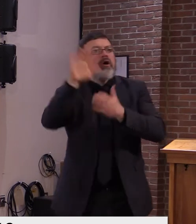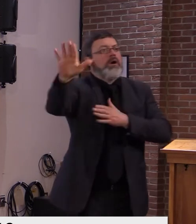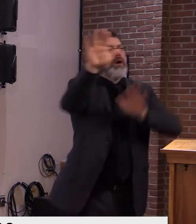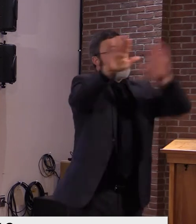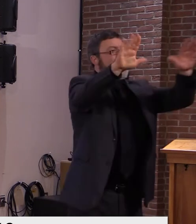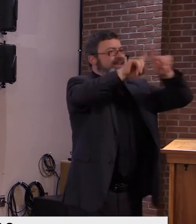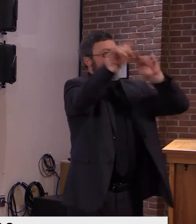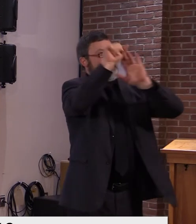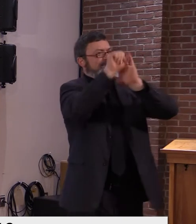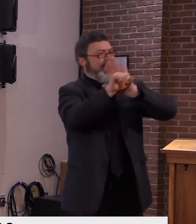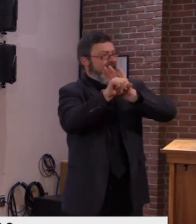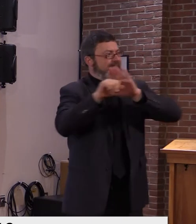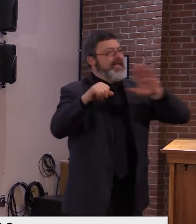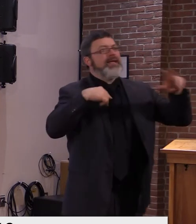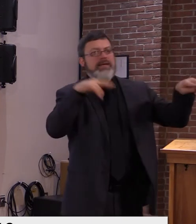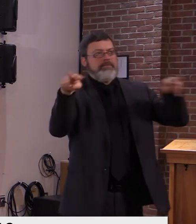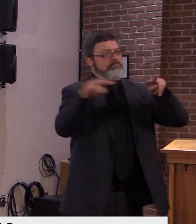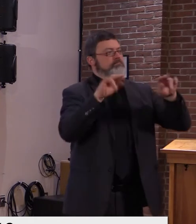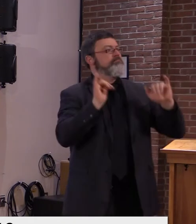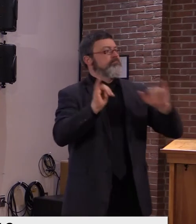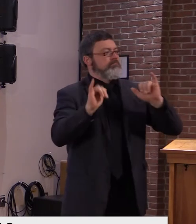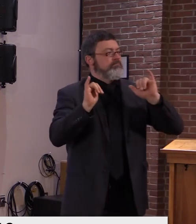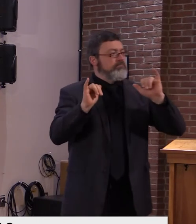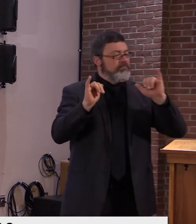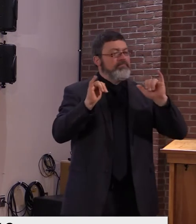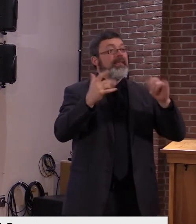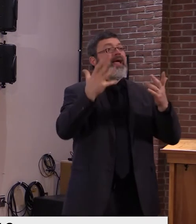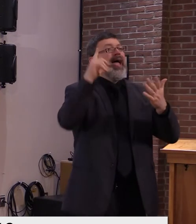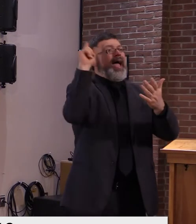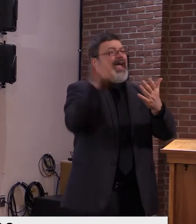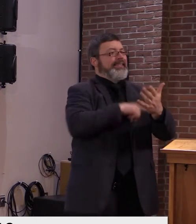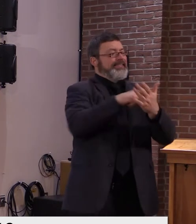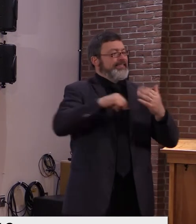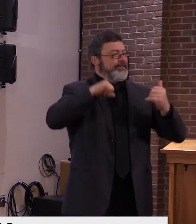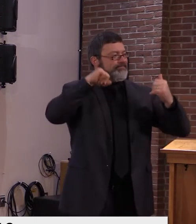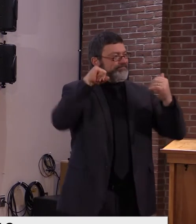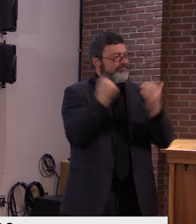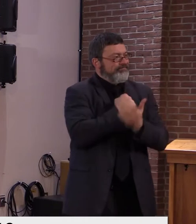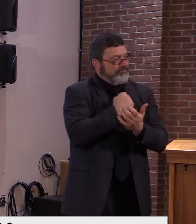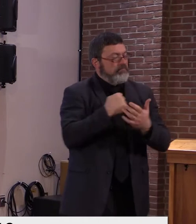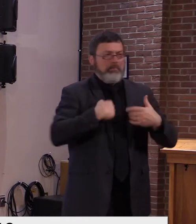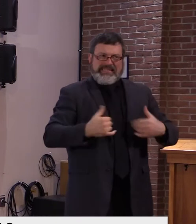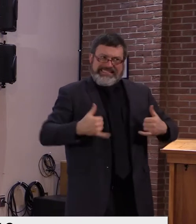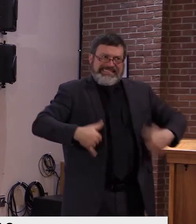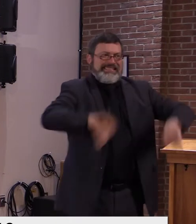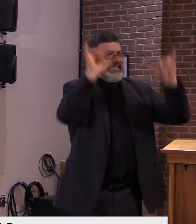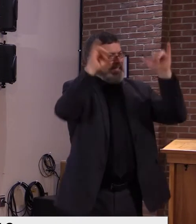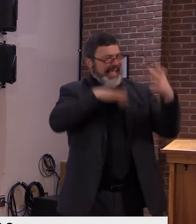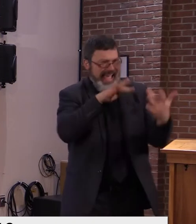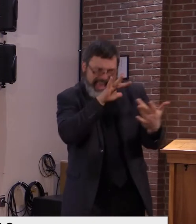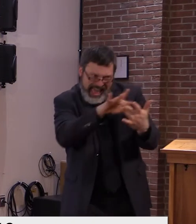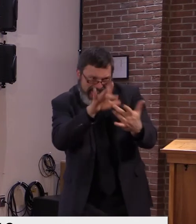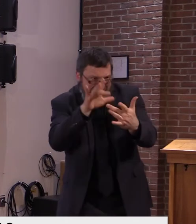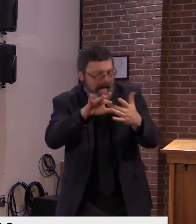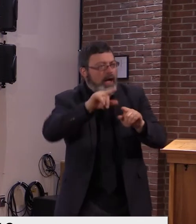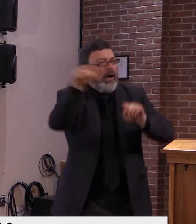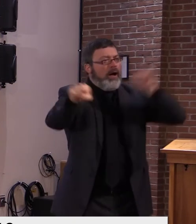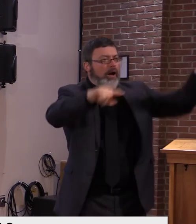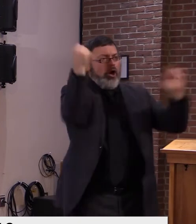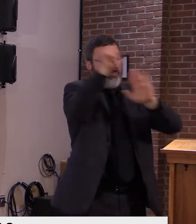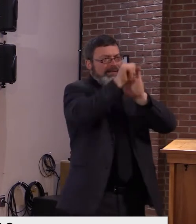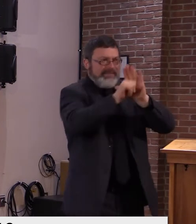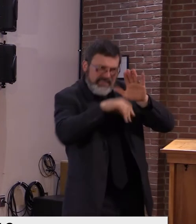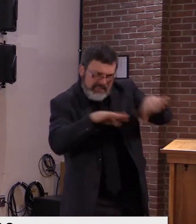in partnership with other states. There are two main themes to these discussions. On the one hand, the data from state assessments